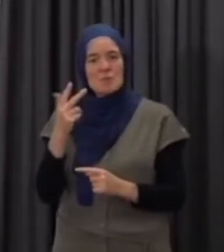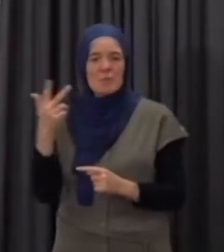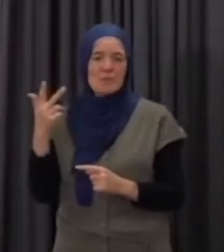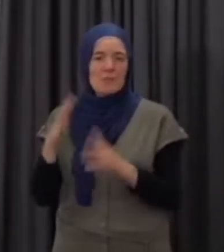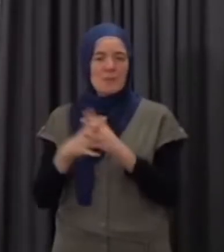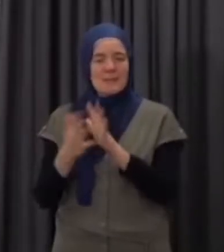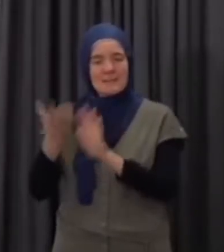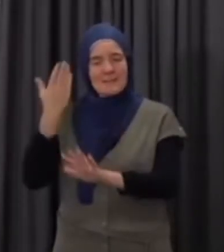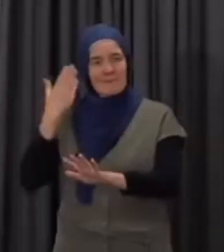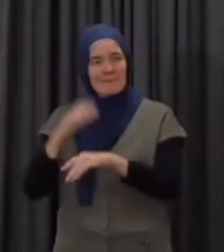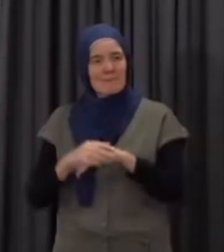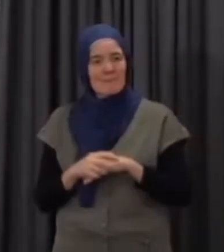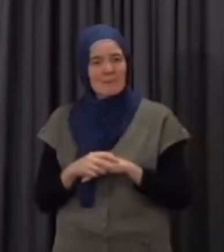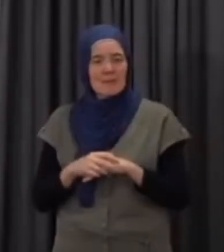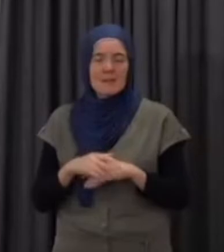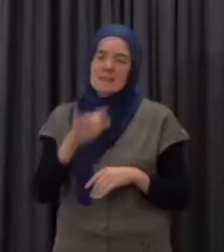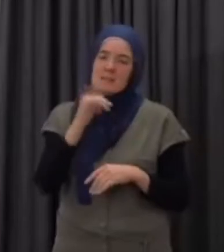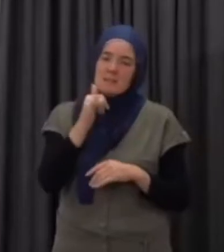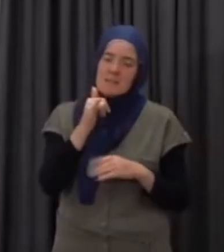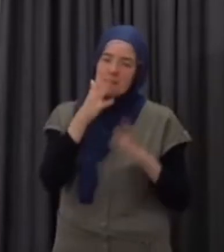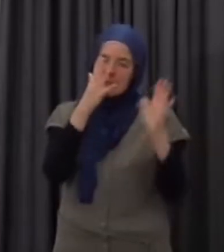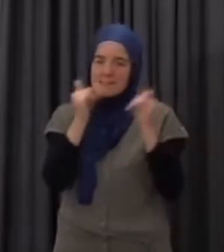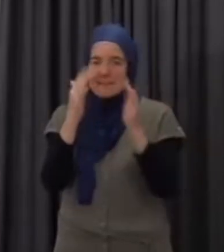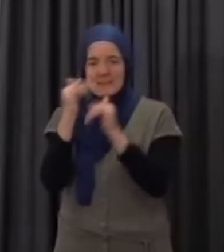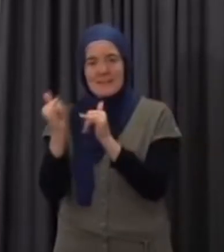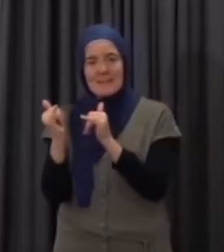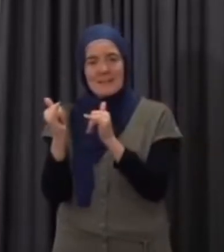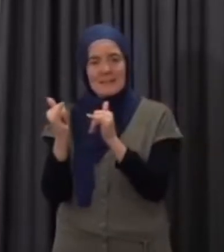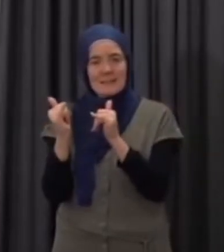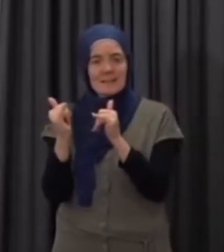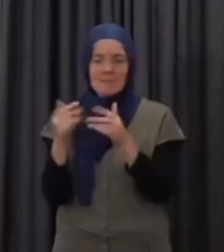that sometimes the expansion of testing regimes can also be a contributory factor.